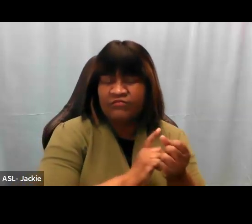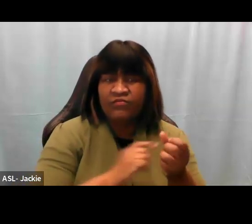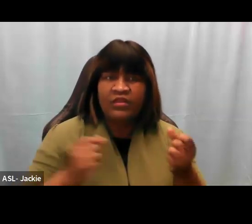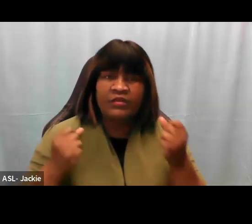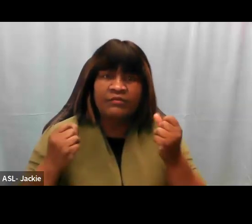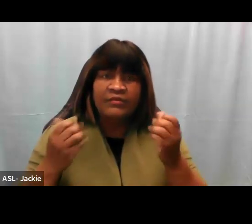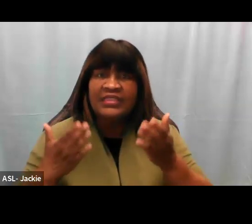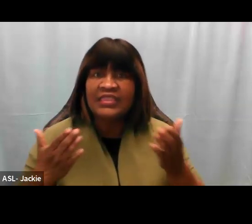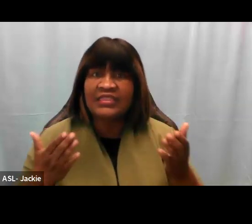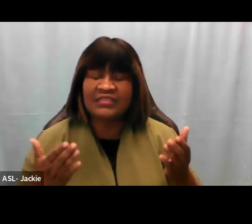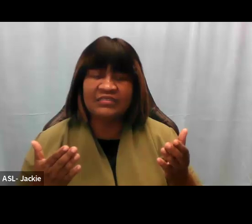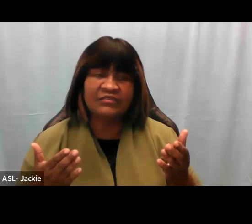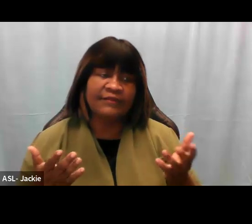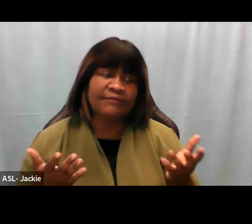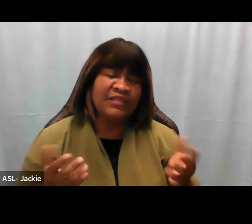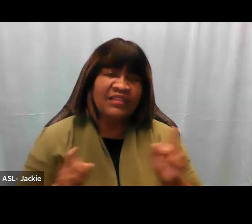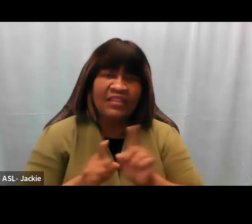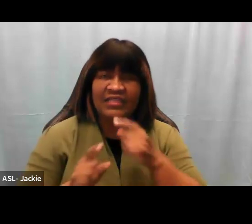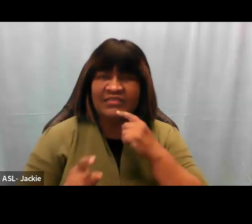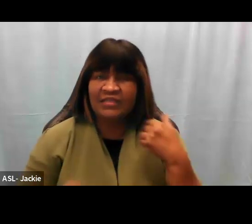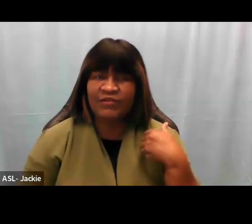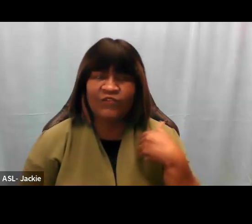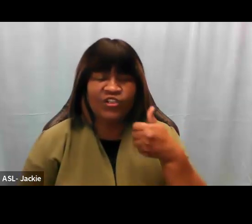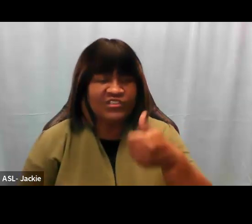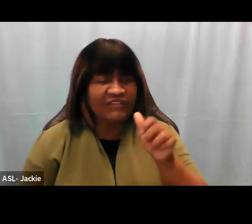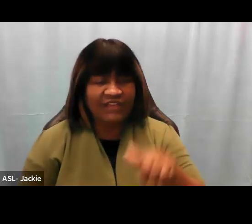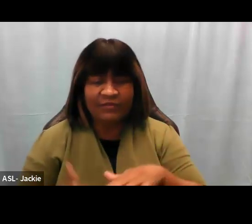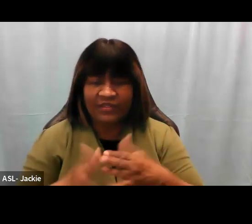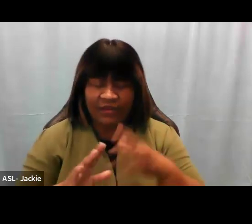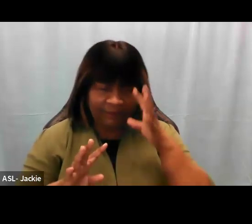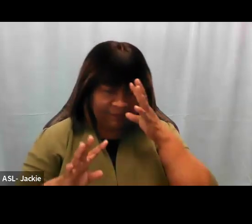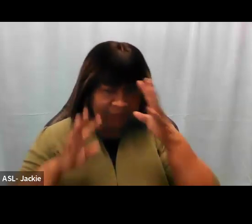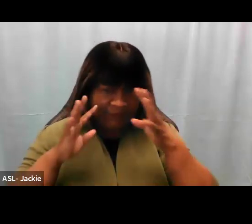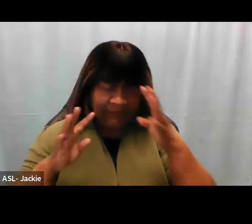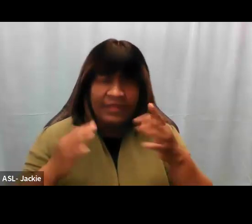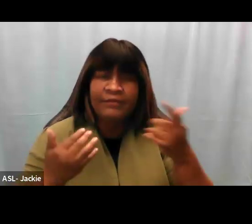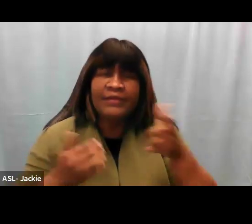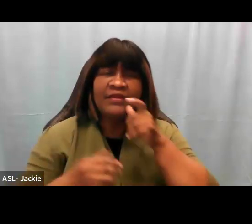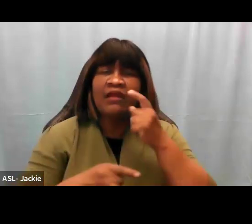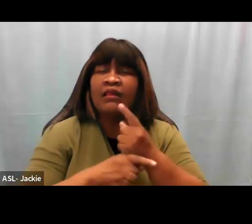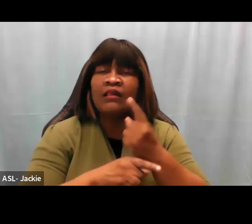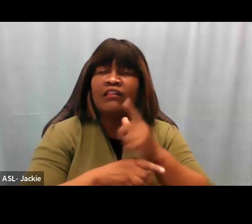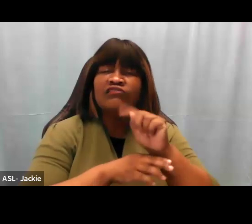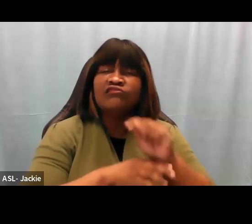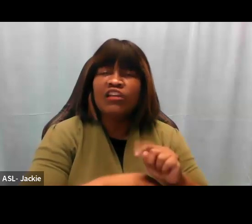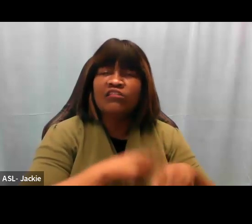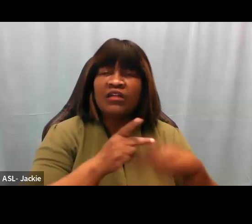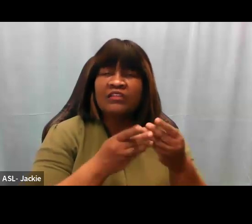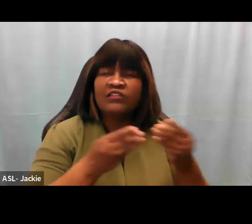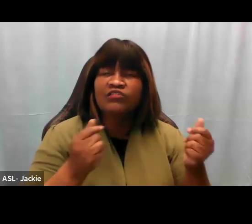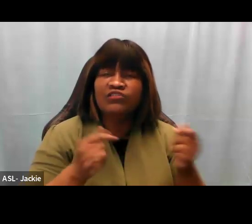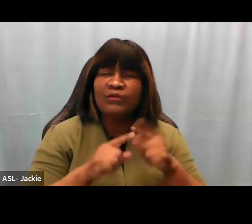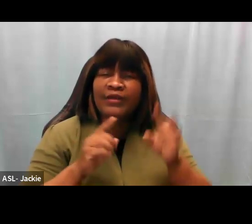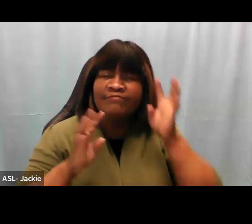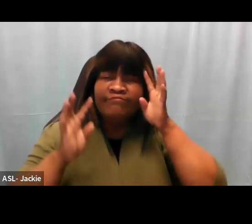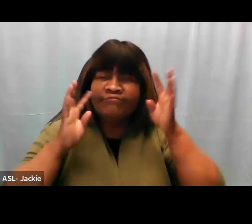just, like I said, you have to get really creative and they may not be traditional models of solutions. But I